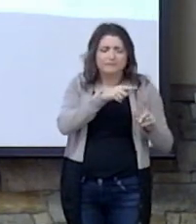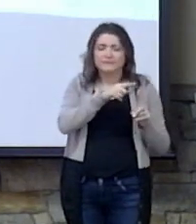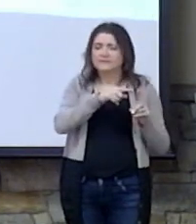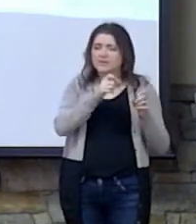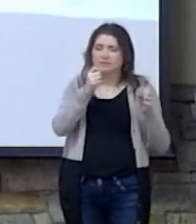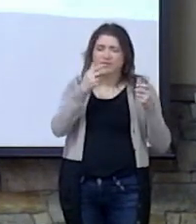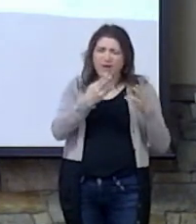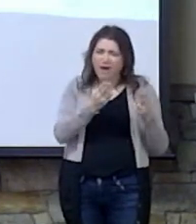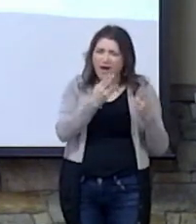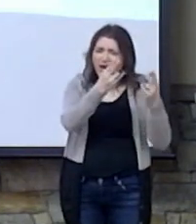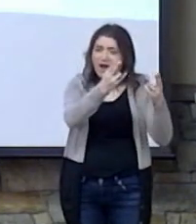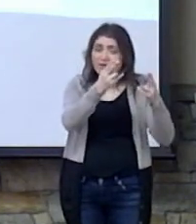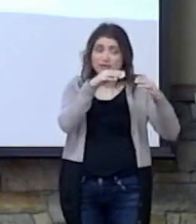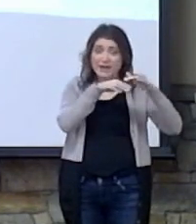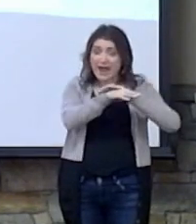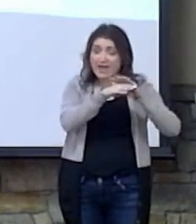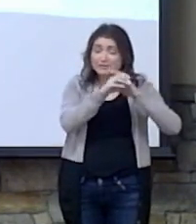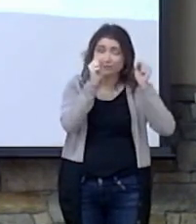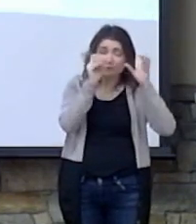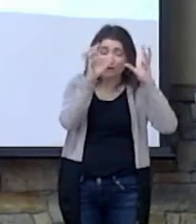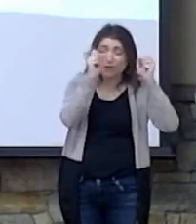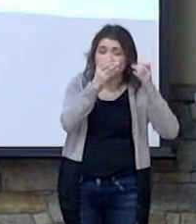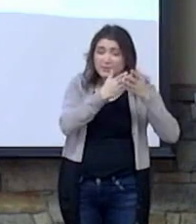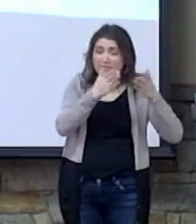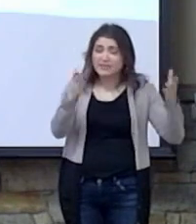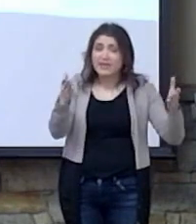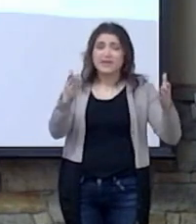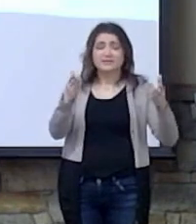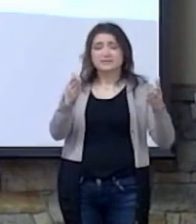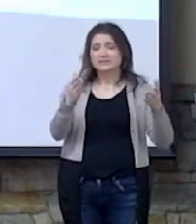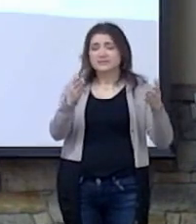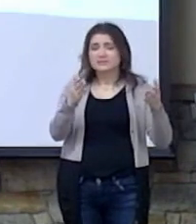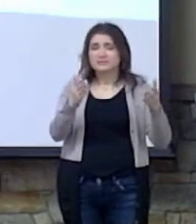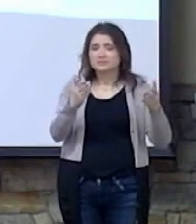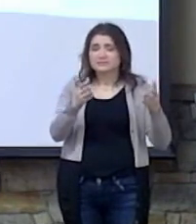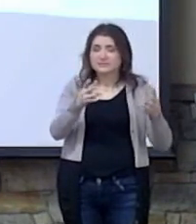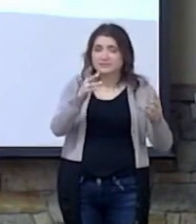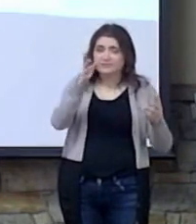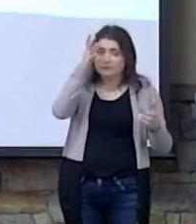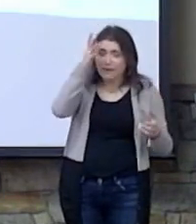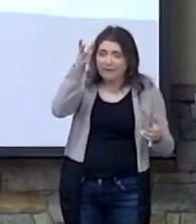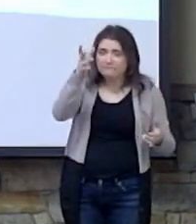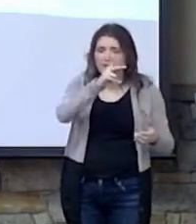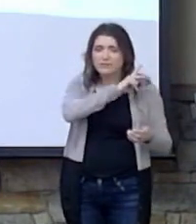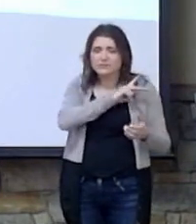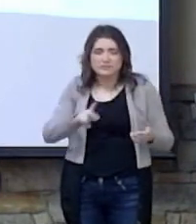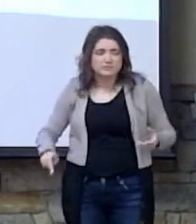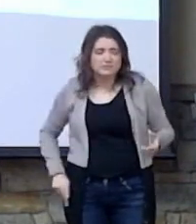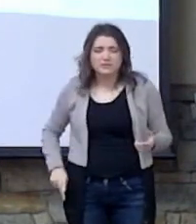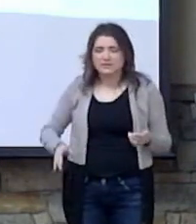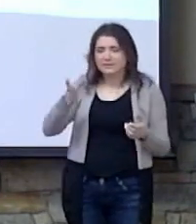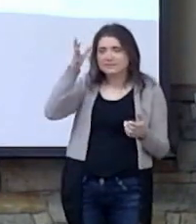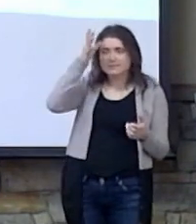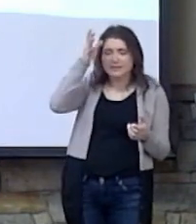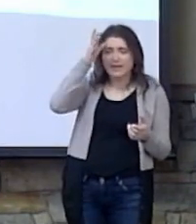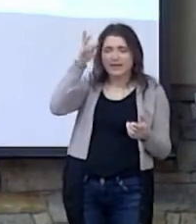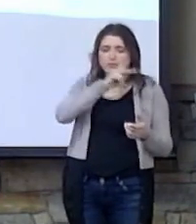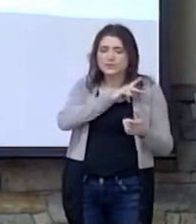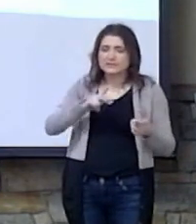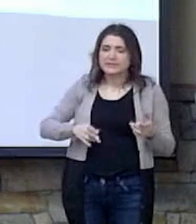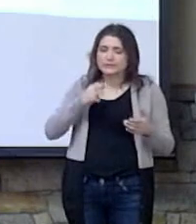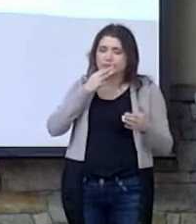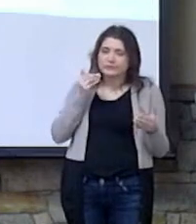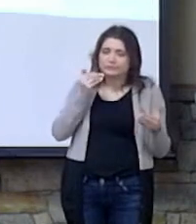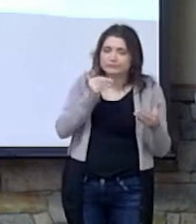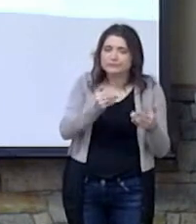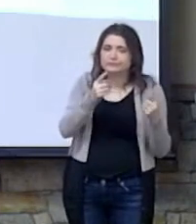to incredible things, access to the king and his place and his residence and all the blessings that came along with